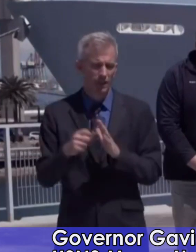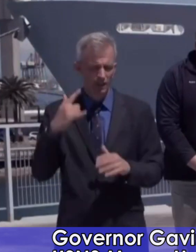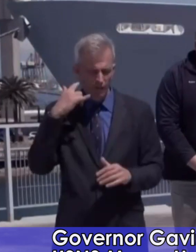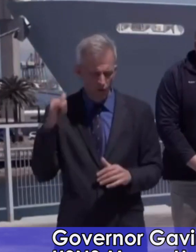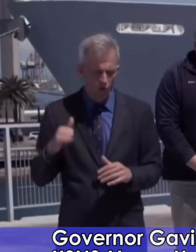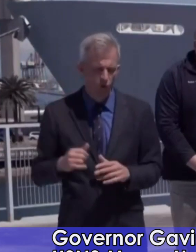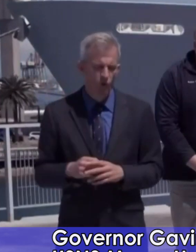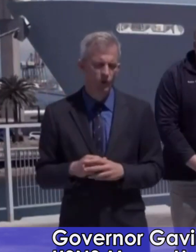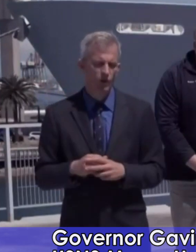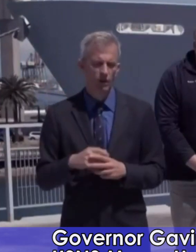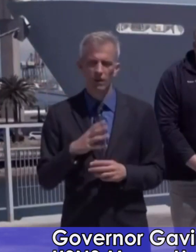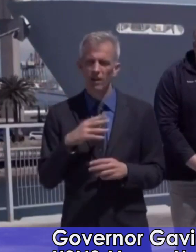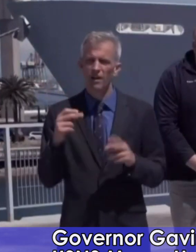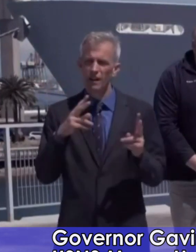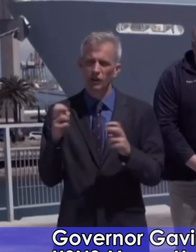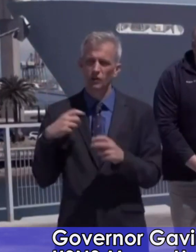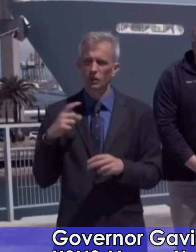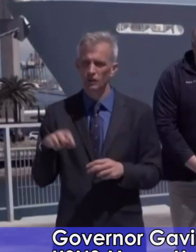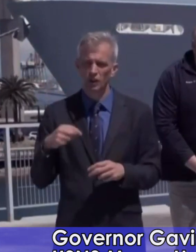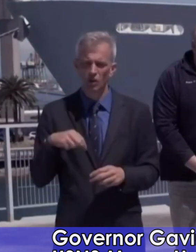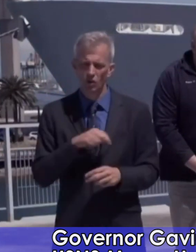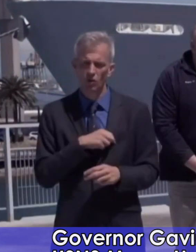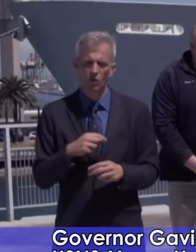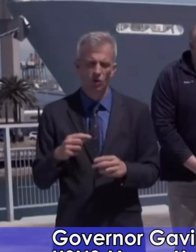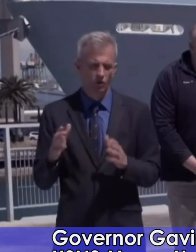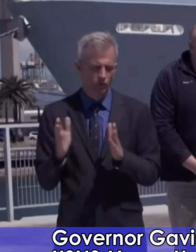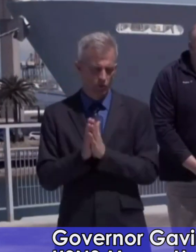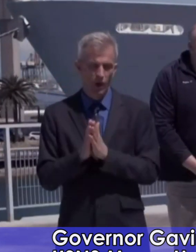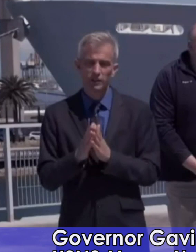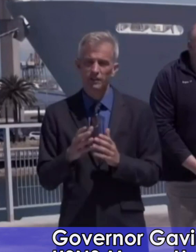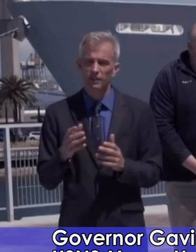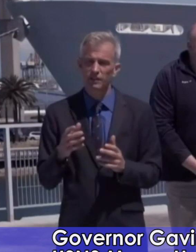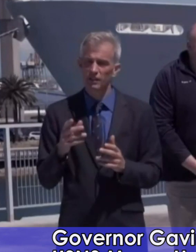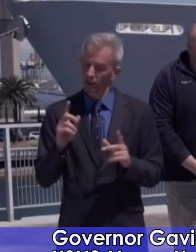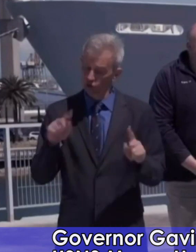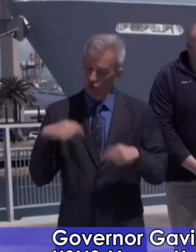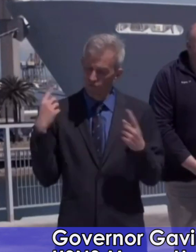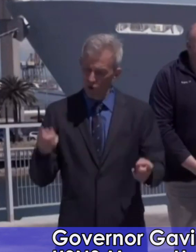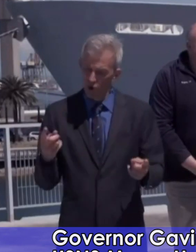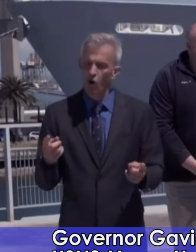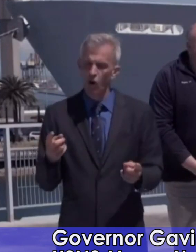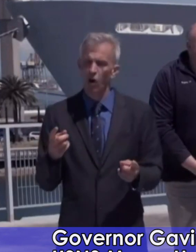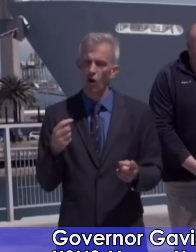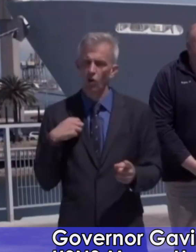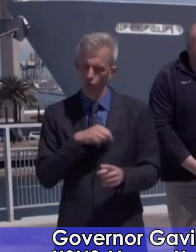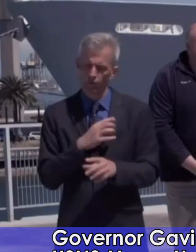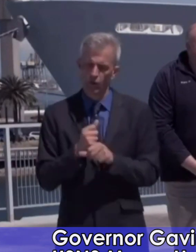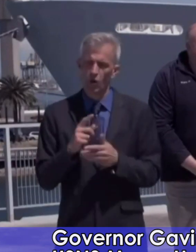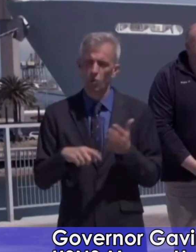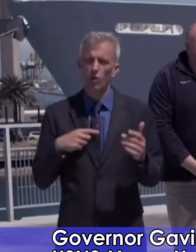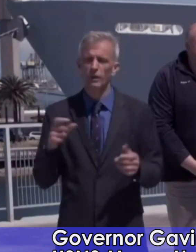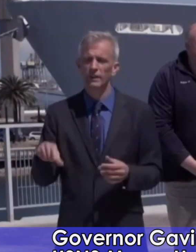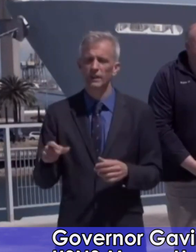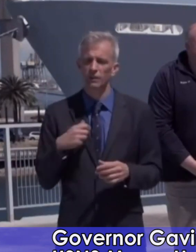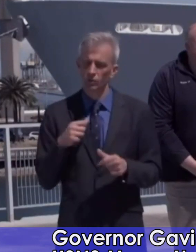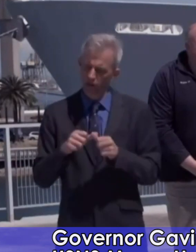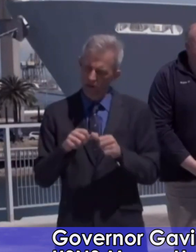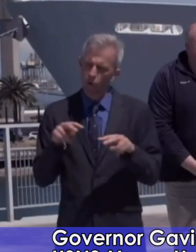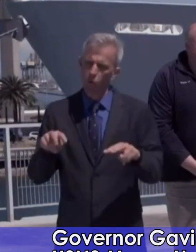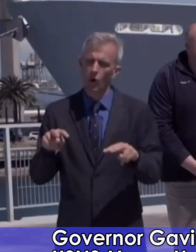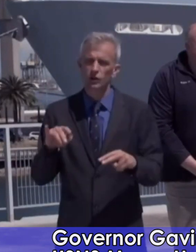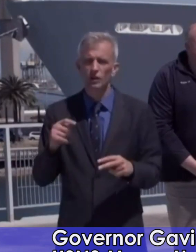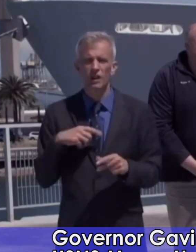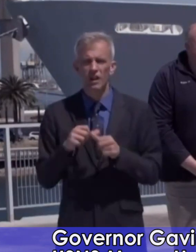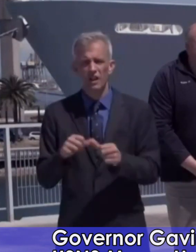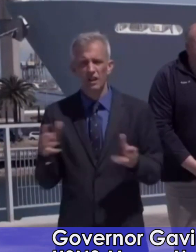and needs that we have requested and desires that have been met so far. And I'll keep monitoring that and keep prodding and keep